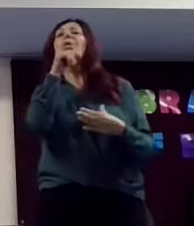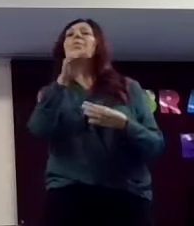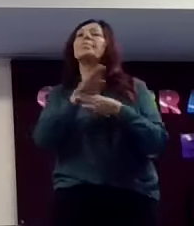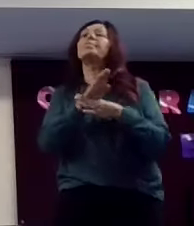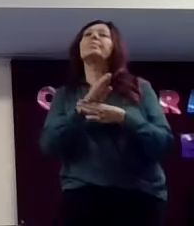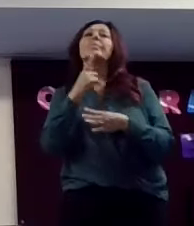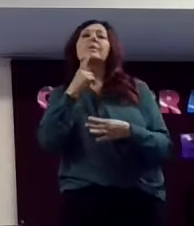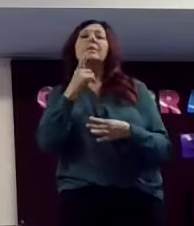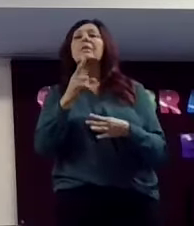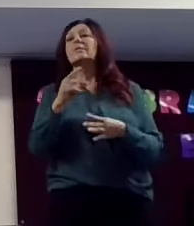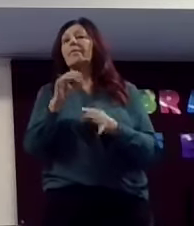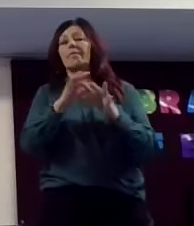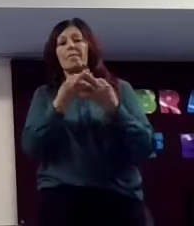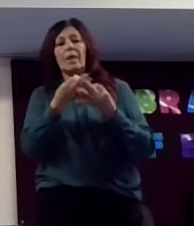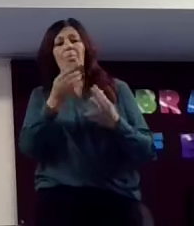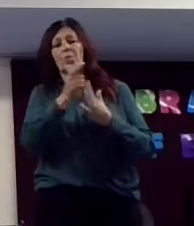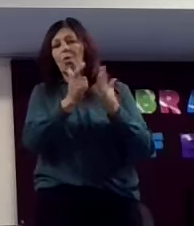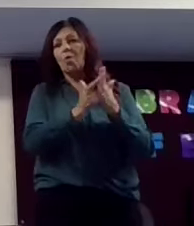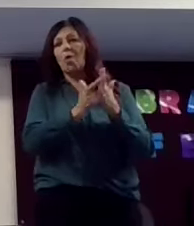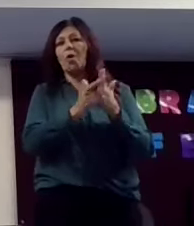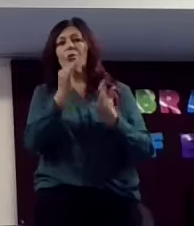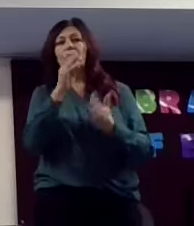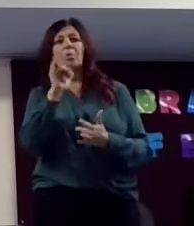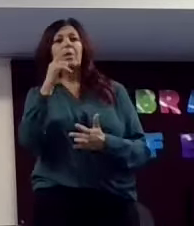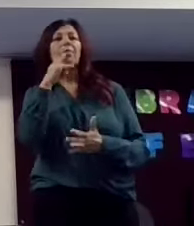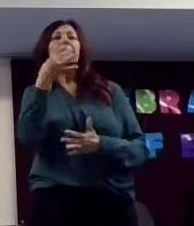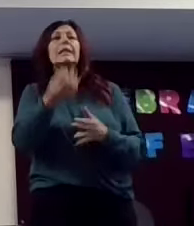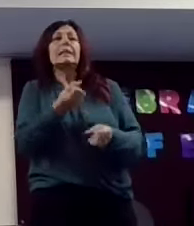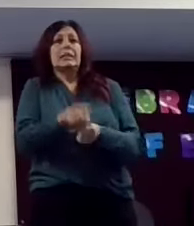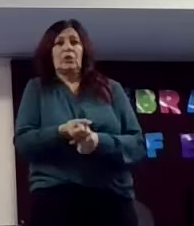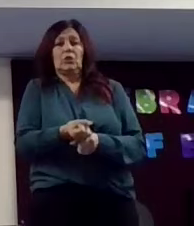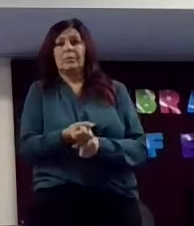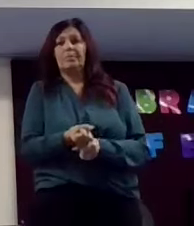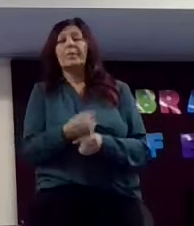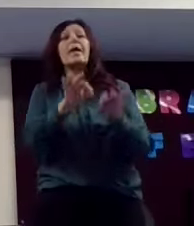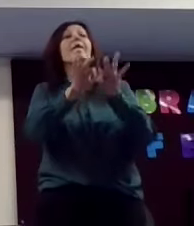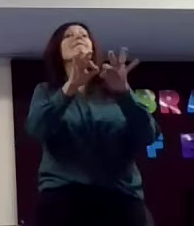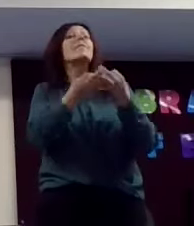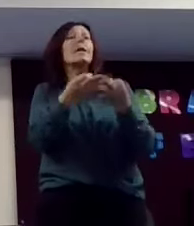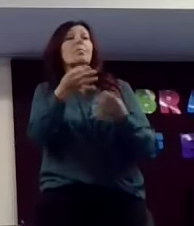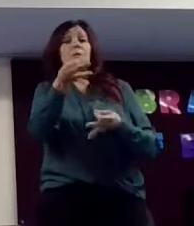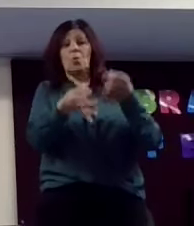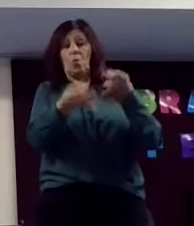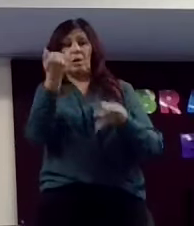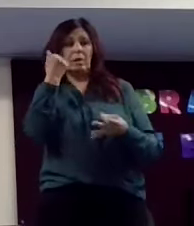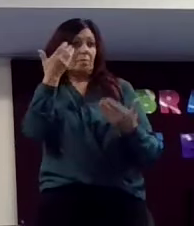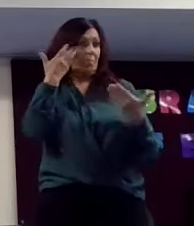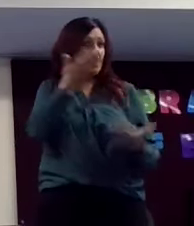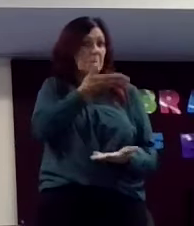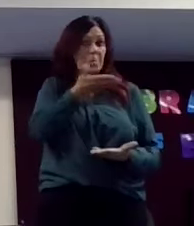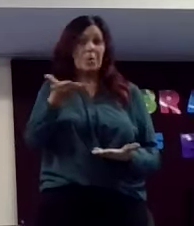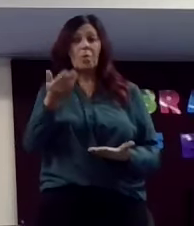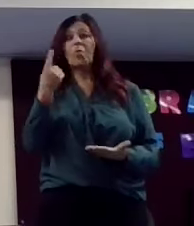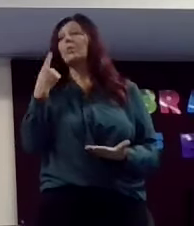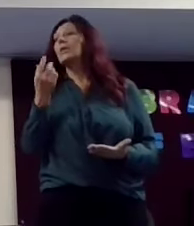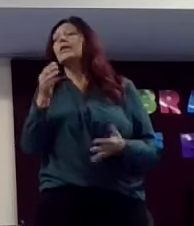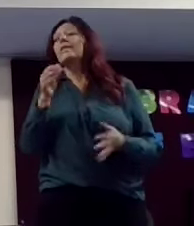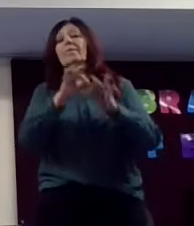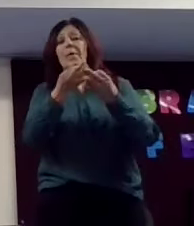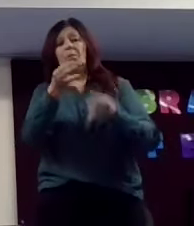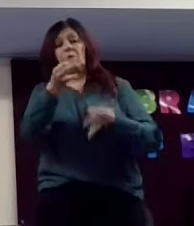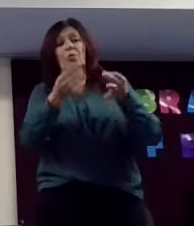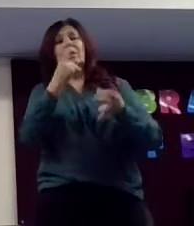I've practiced family law and criminal law for 19 years. Family court, if you're not familiar with it, or if you are, family